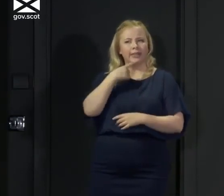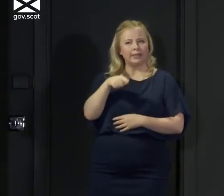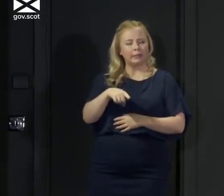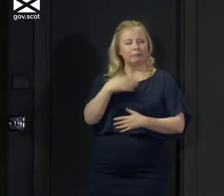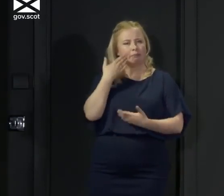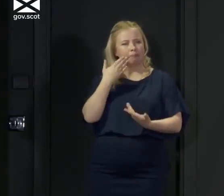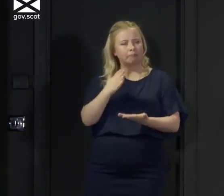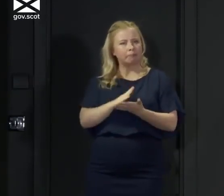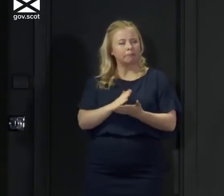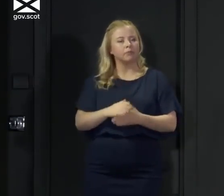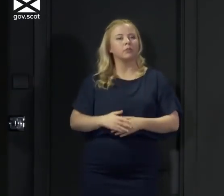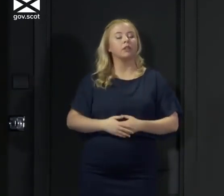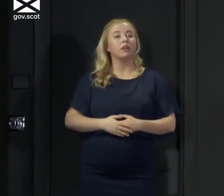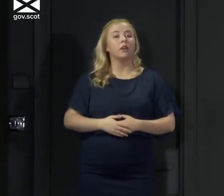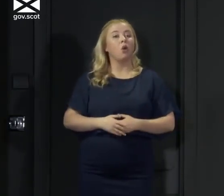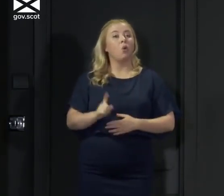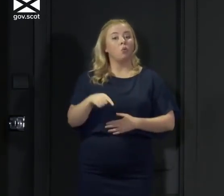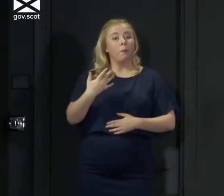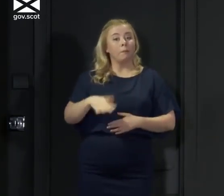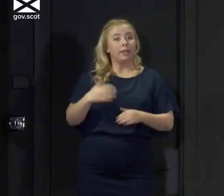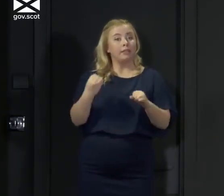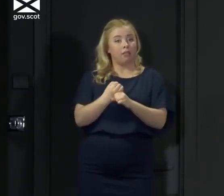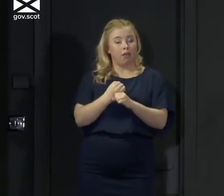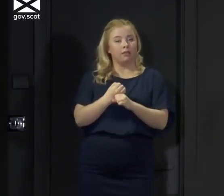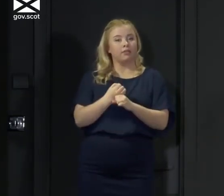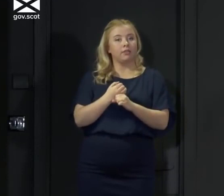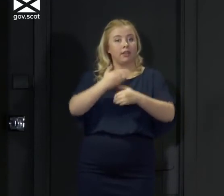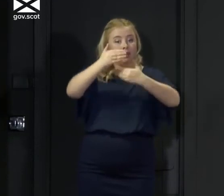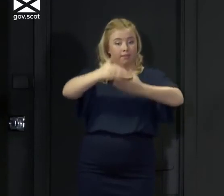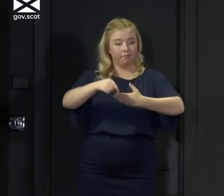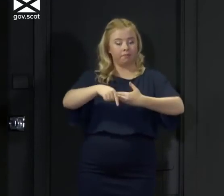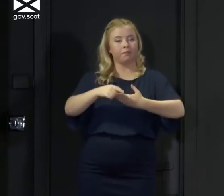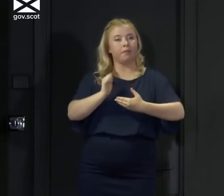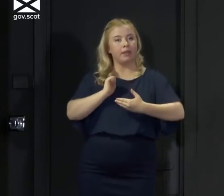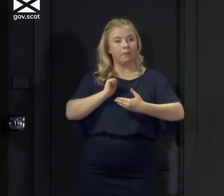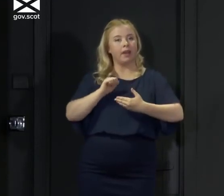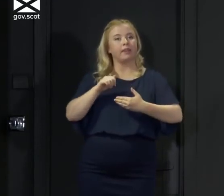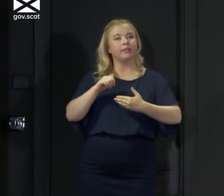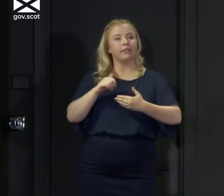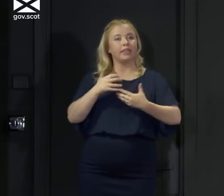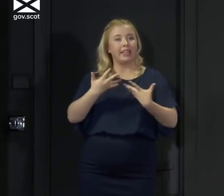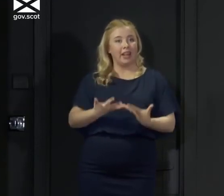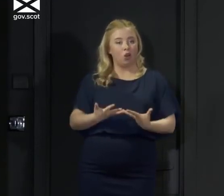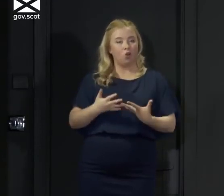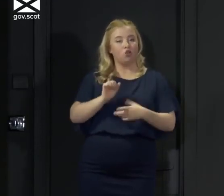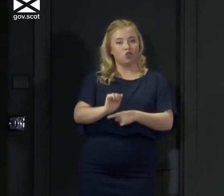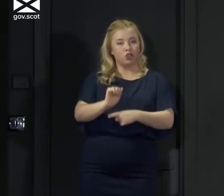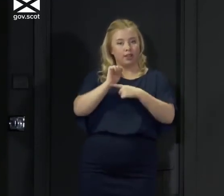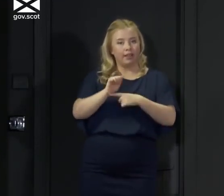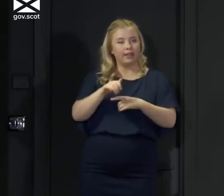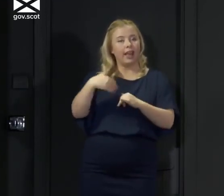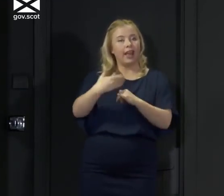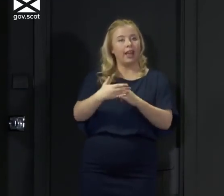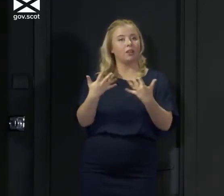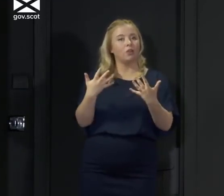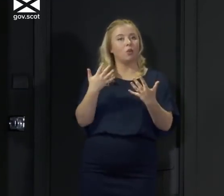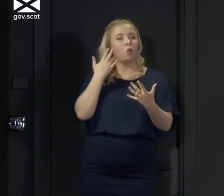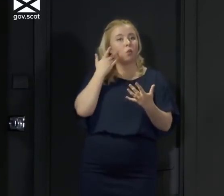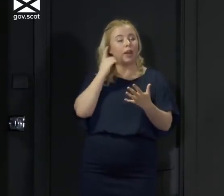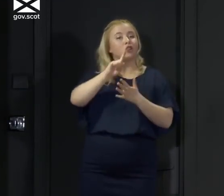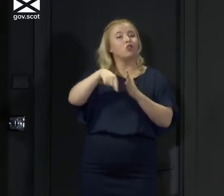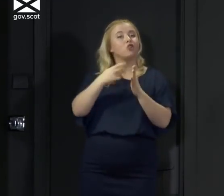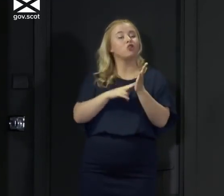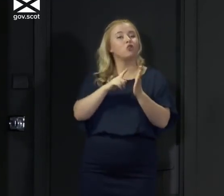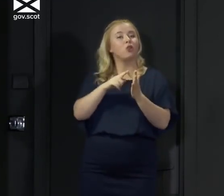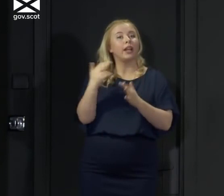is that the current period is due to end on June the 18th. We hope, if all the indicators that we're reporting